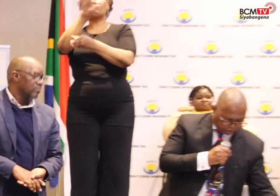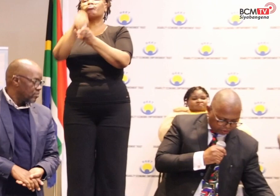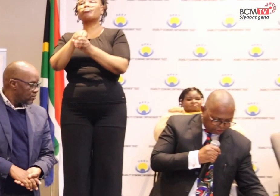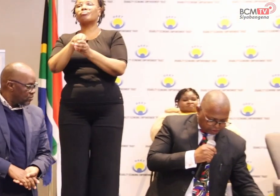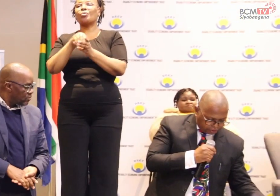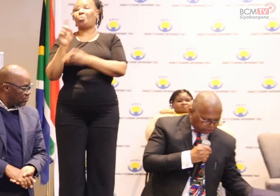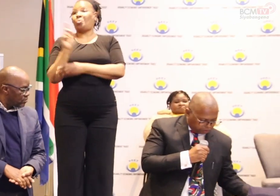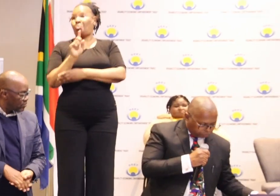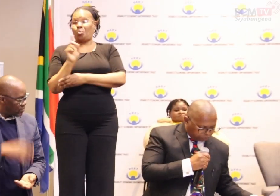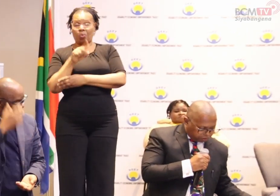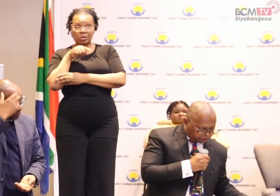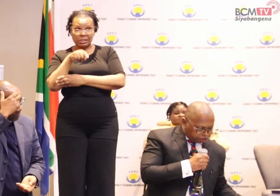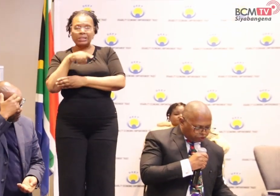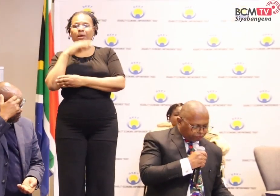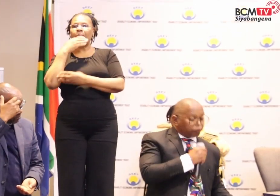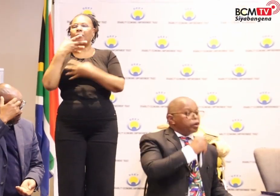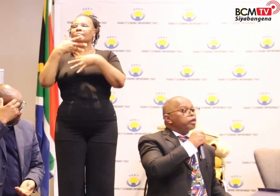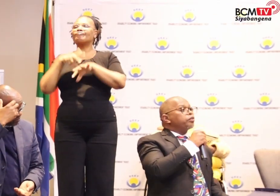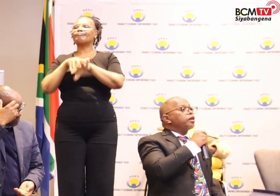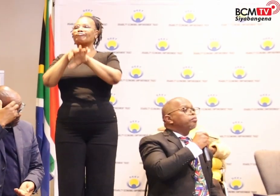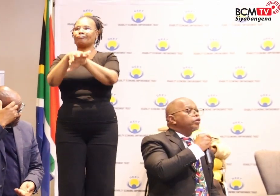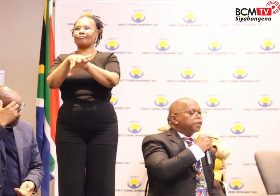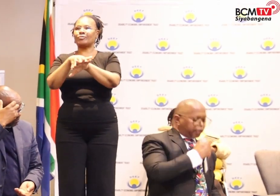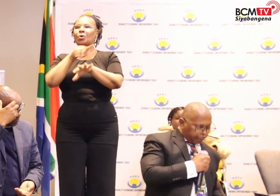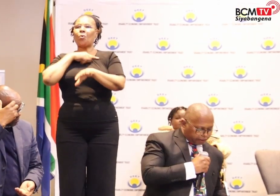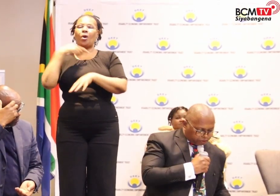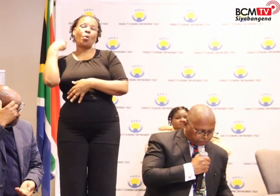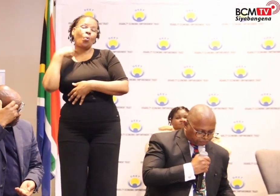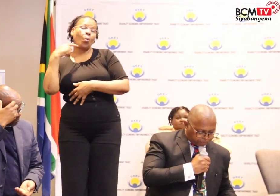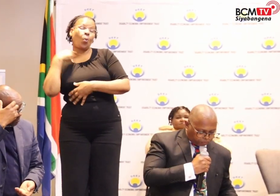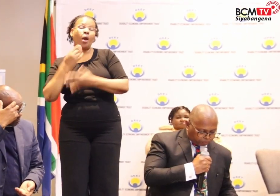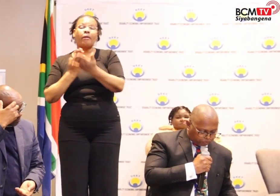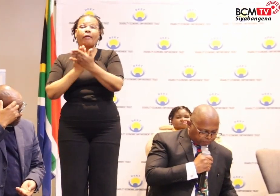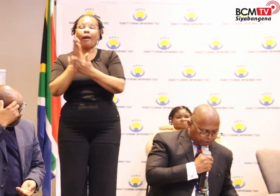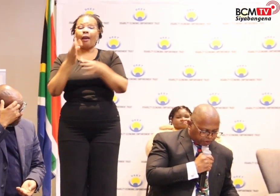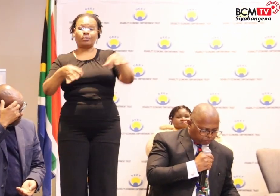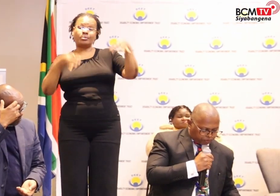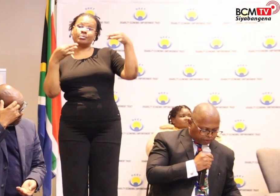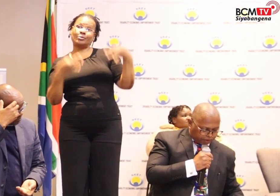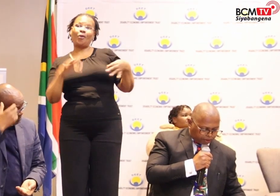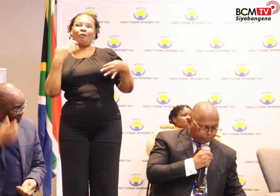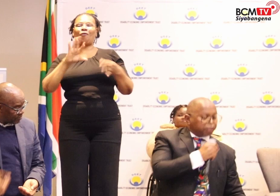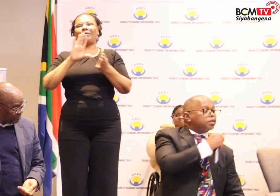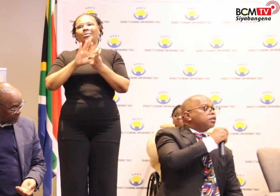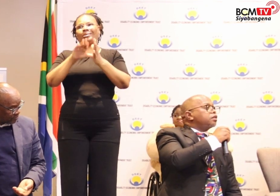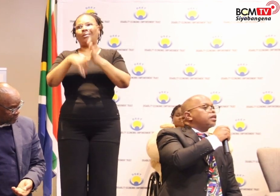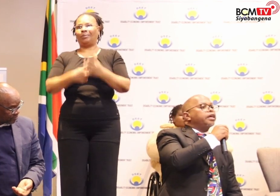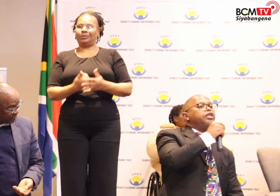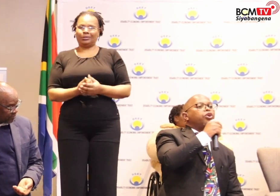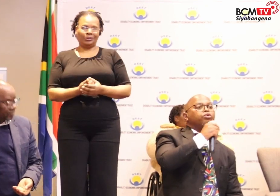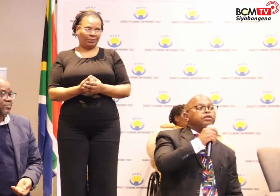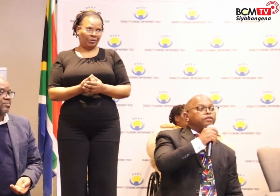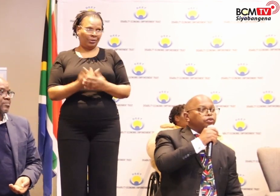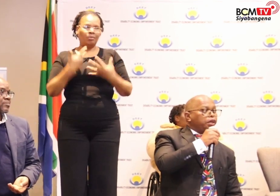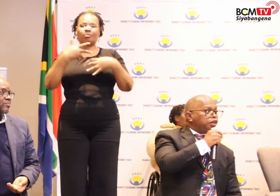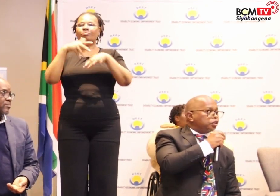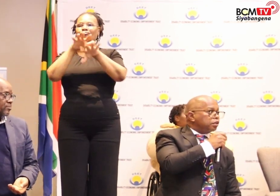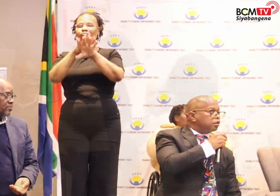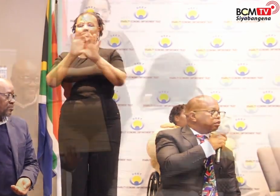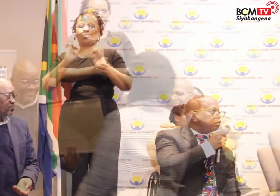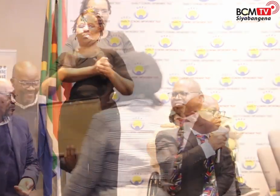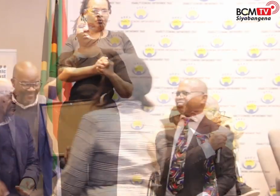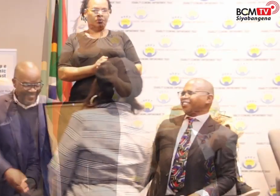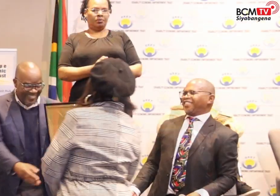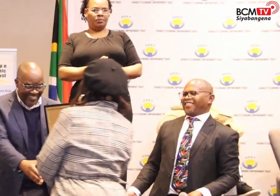involvement and the implementation of the white paper on the rights of persons with disabilities and inclusive